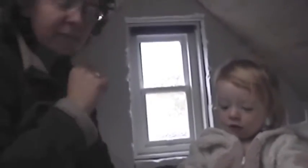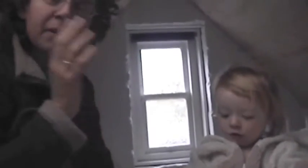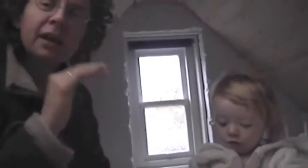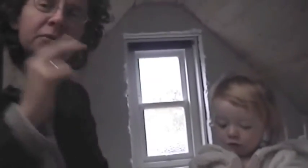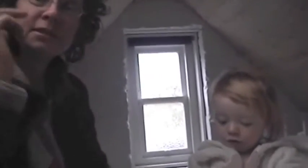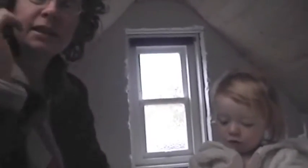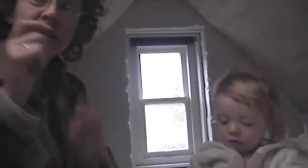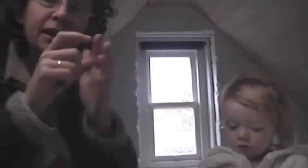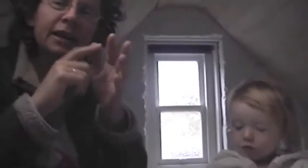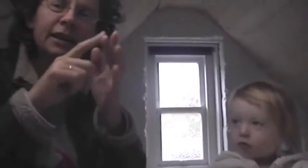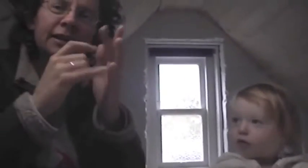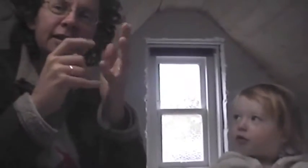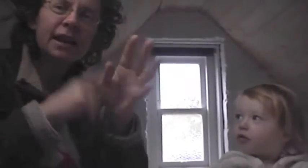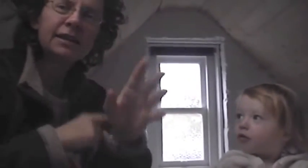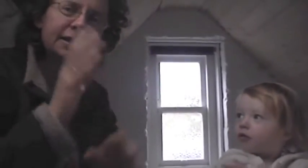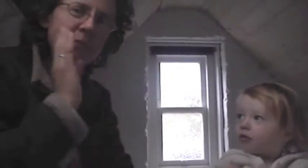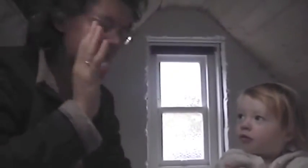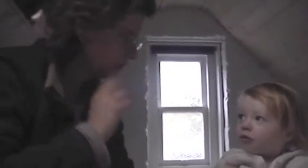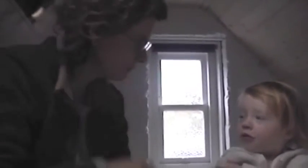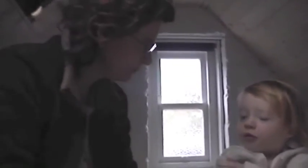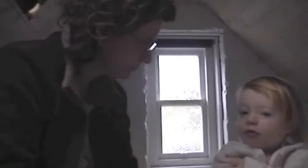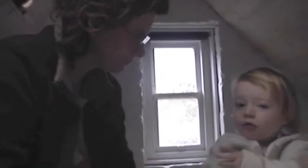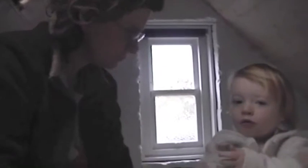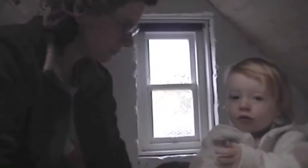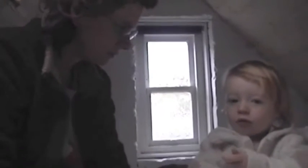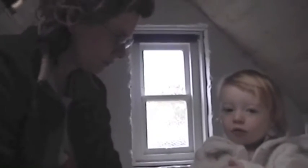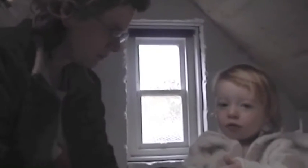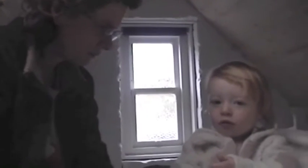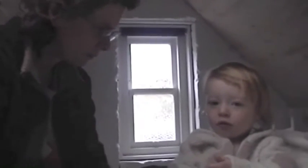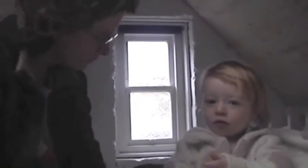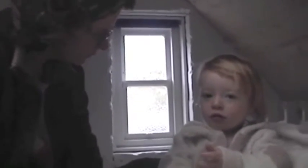And he was singing Daisy before. Okay, let's have Daisy.